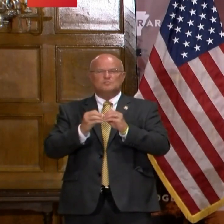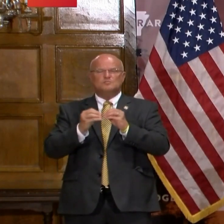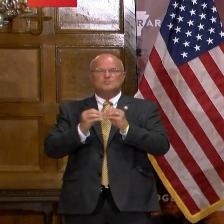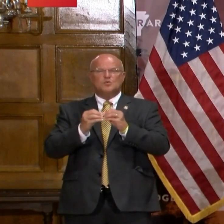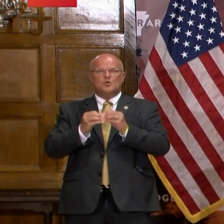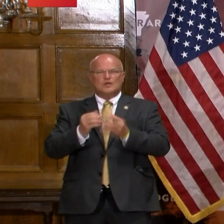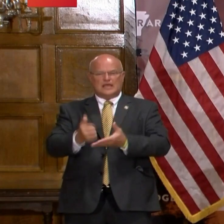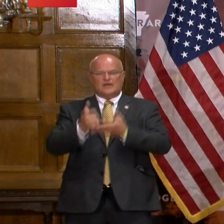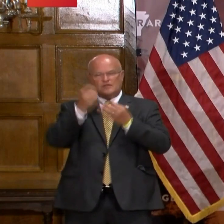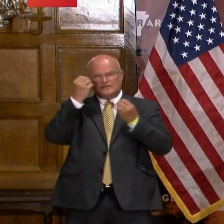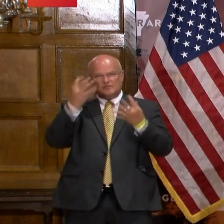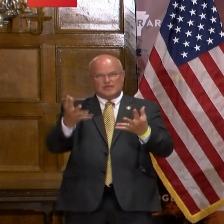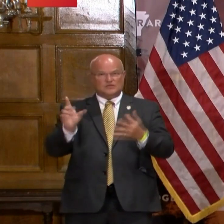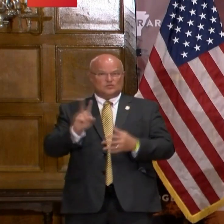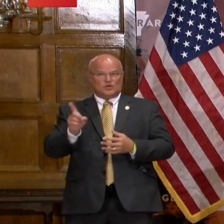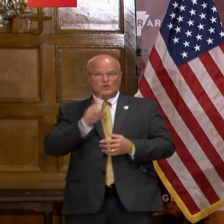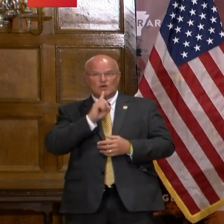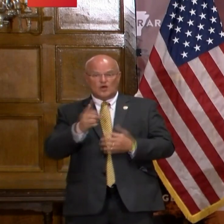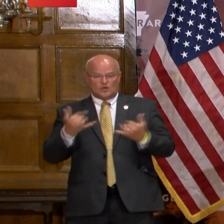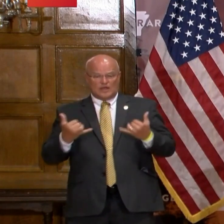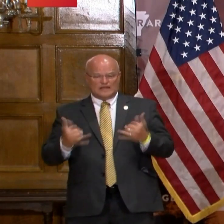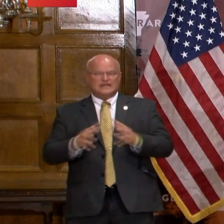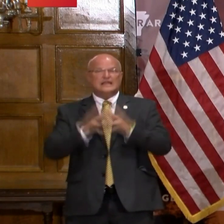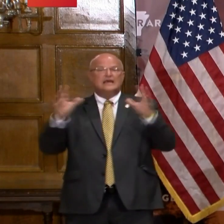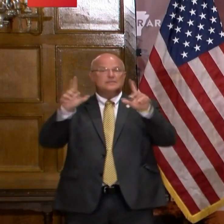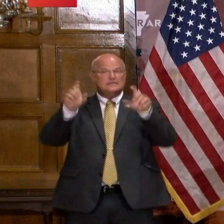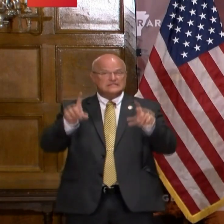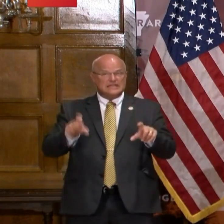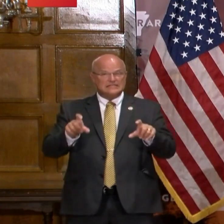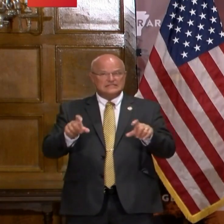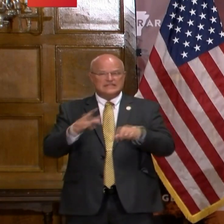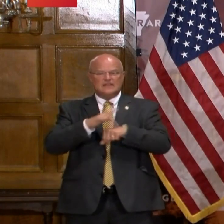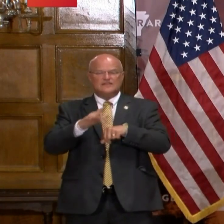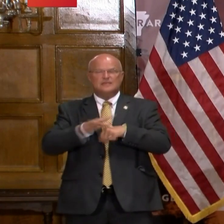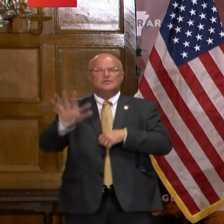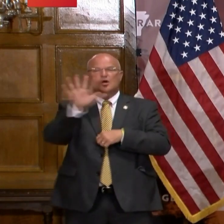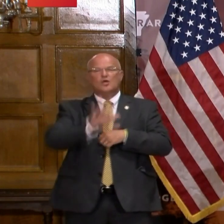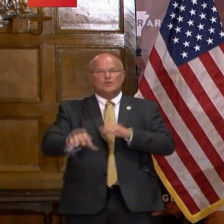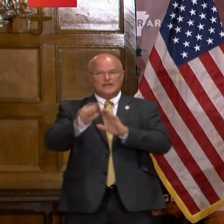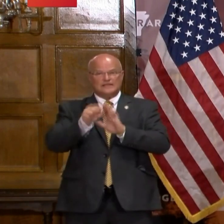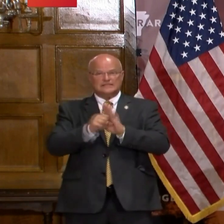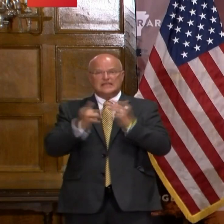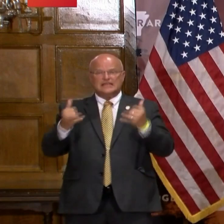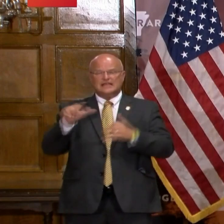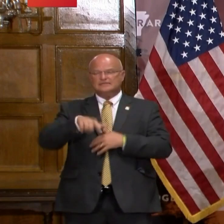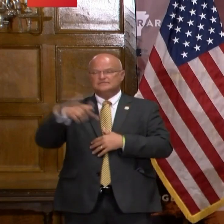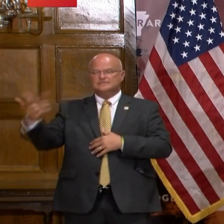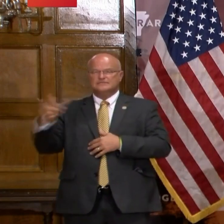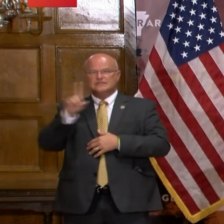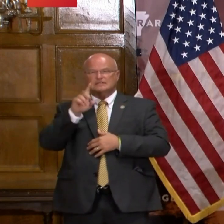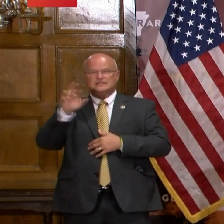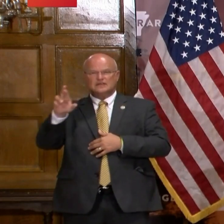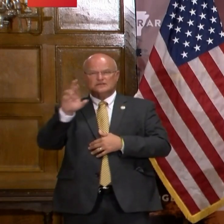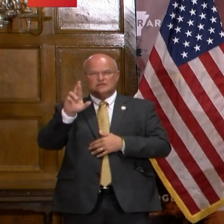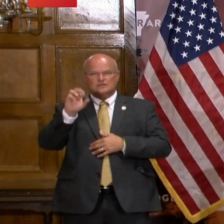on where we are and how much testing that we're doing and how that's available across the state. With that, Dr. Romero.